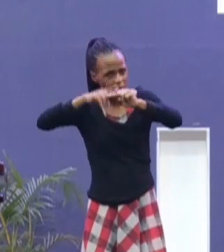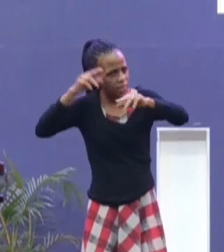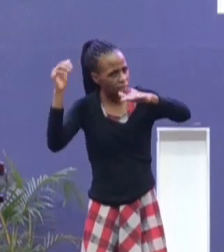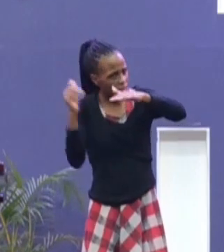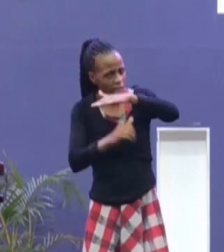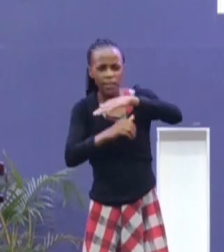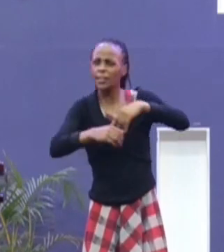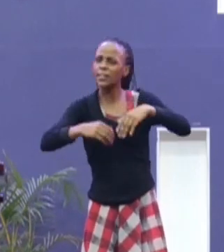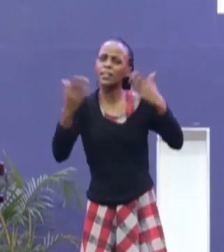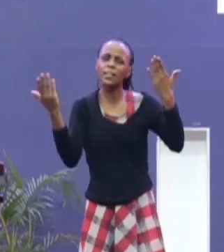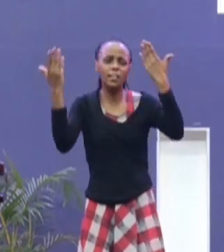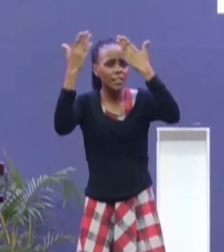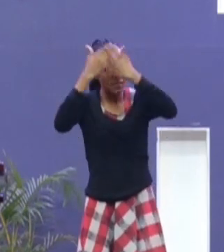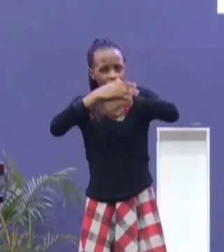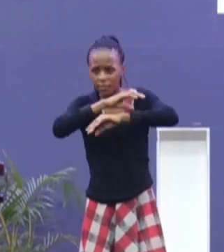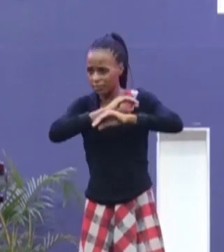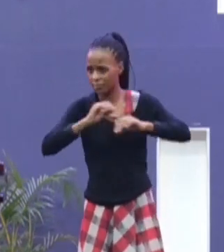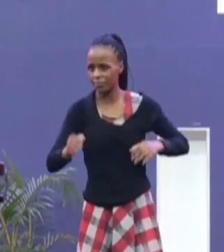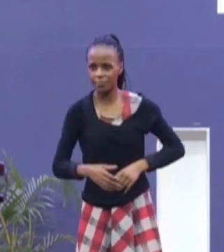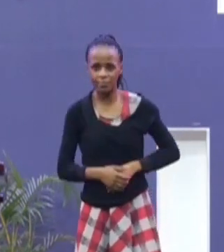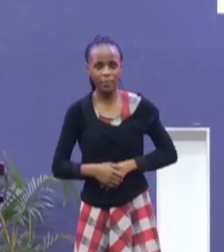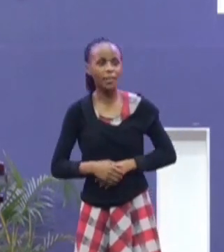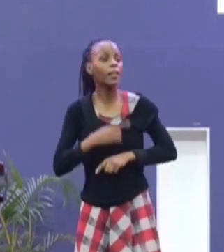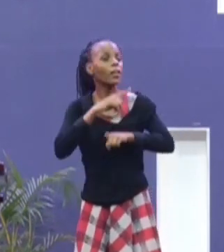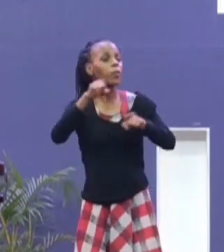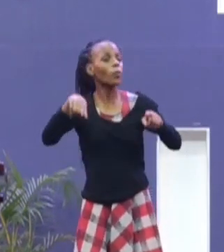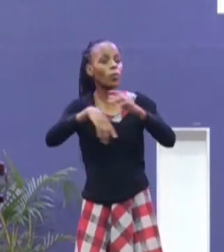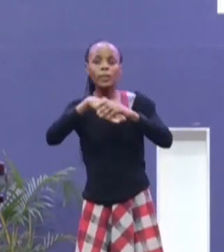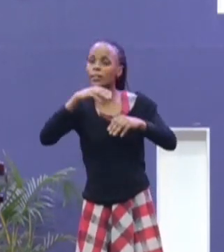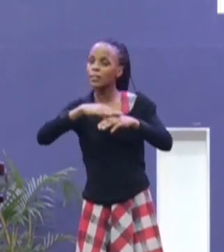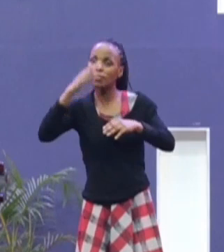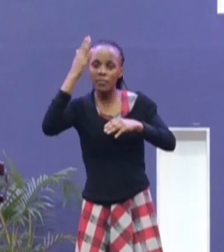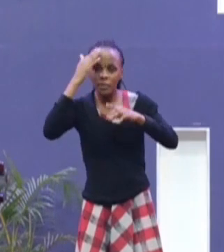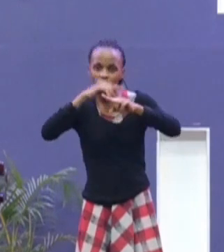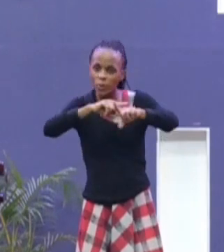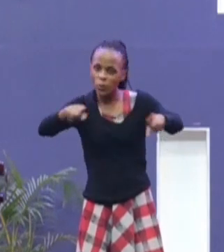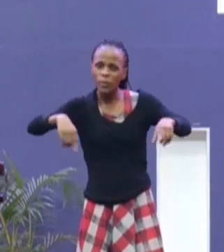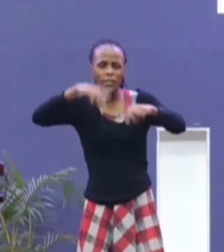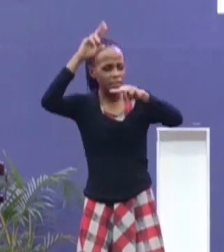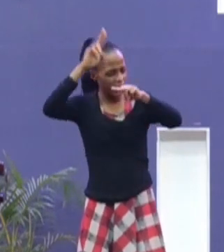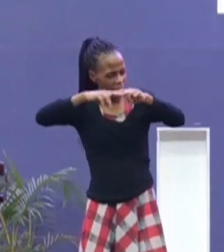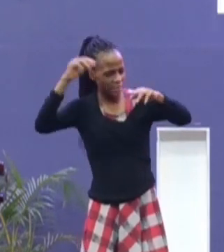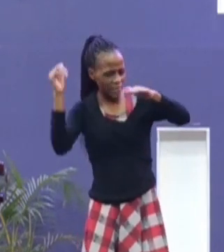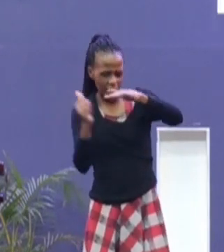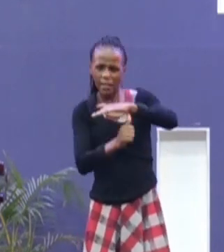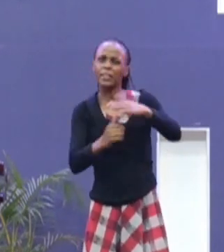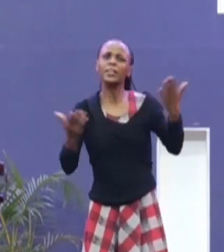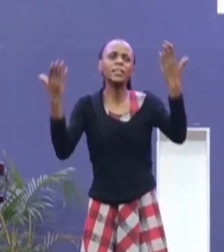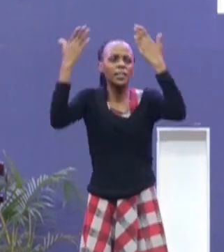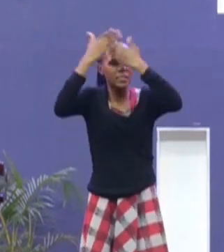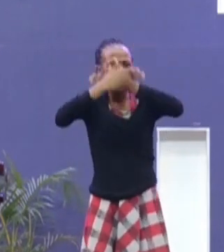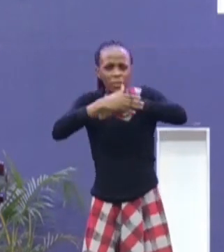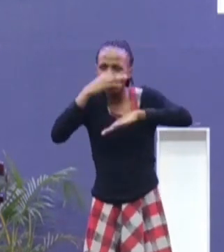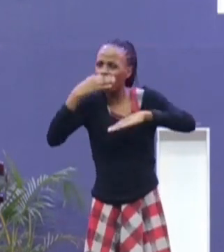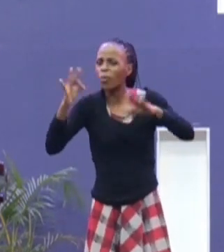under darkness, we never knew that we were living in darkness. Twali tetumanyi tetutudde wansi wa kisiikirize kyakufa. We never knew that we were living